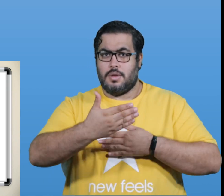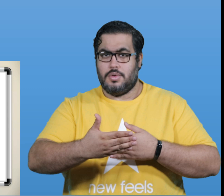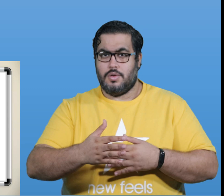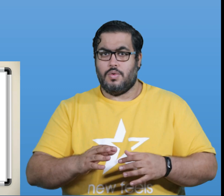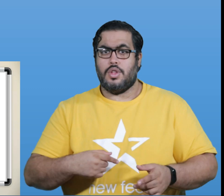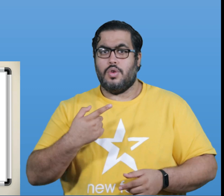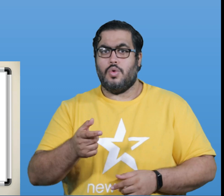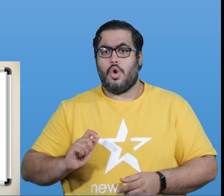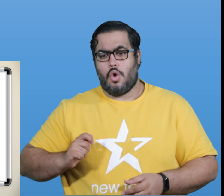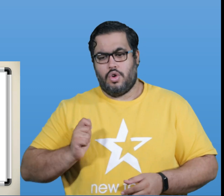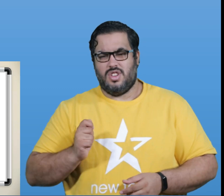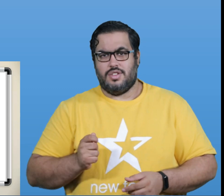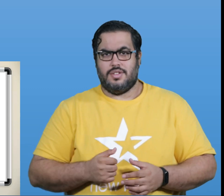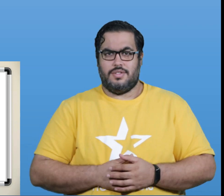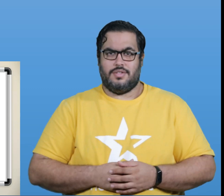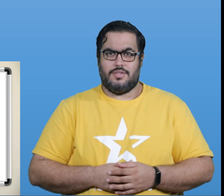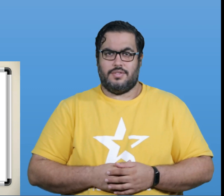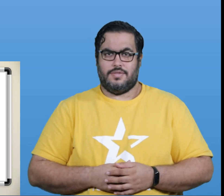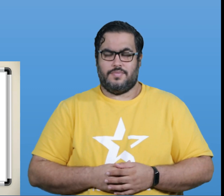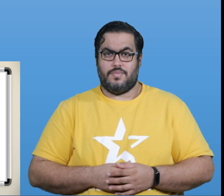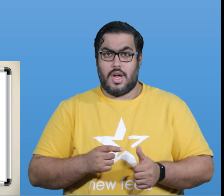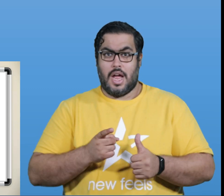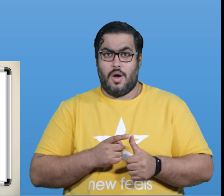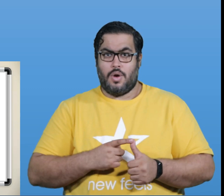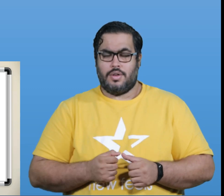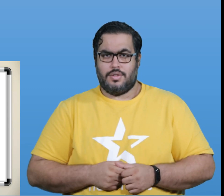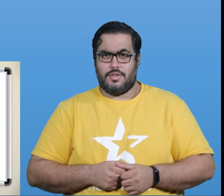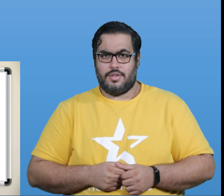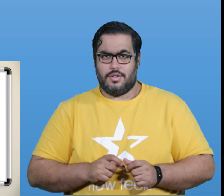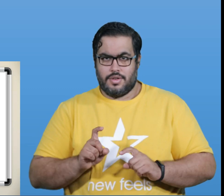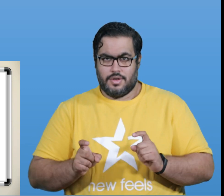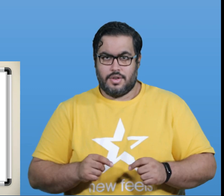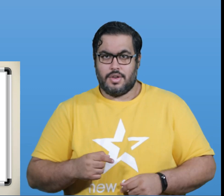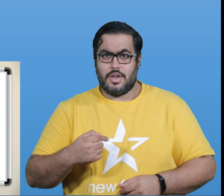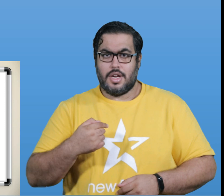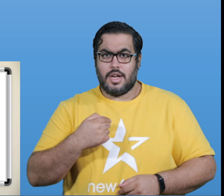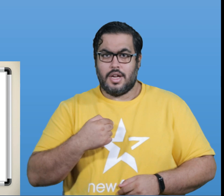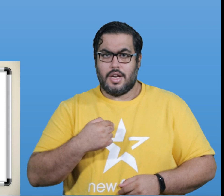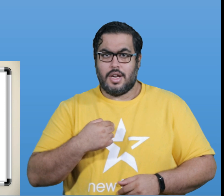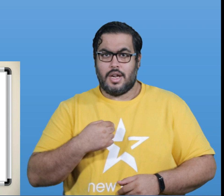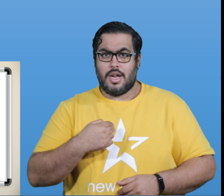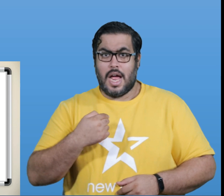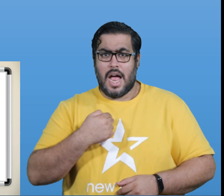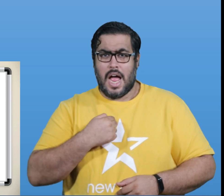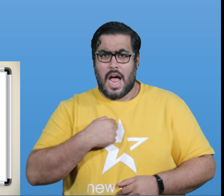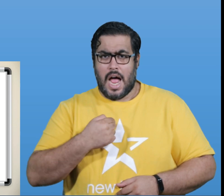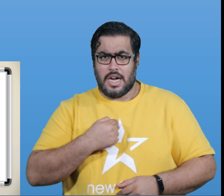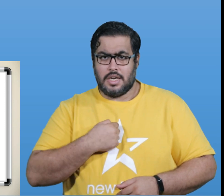originally. So let's take a look at the first question. I'll make a blank complaint to the hospital about the way I was